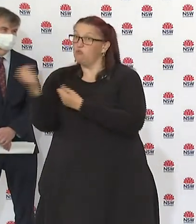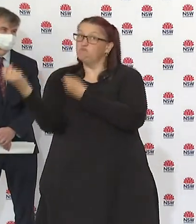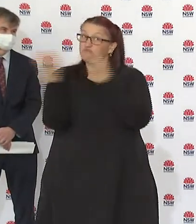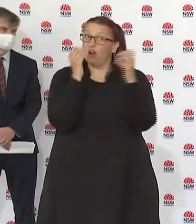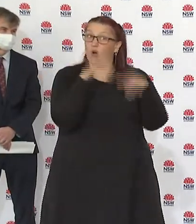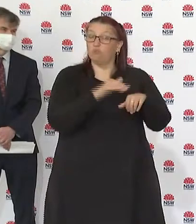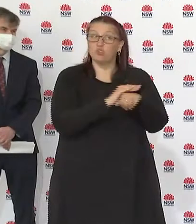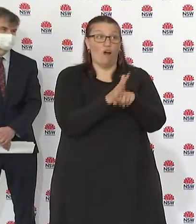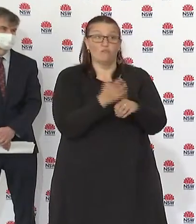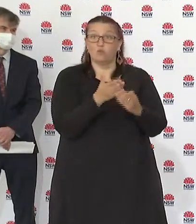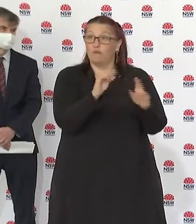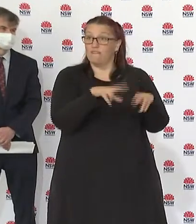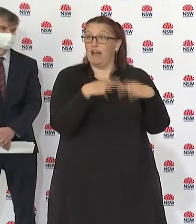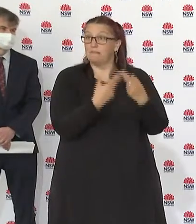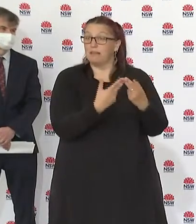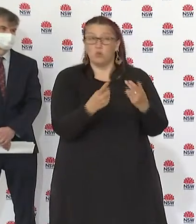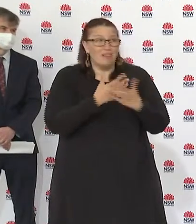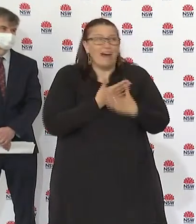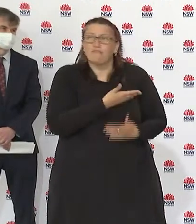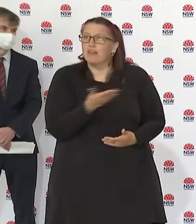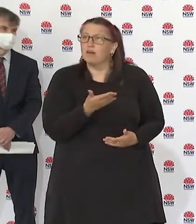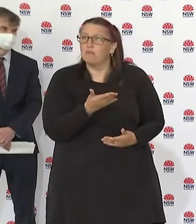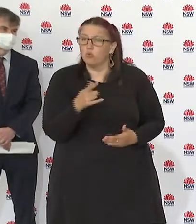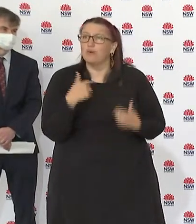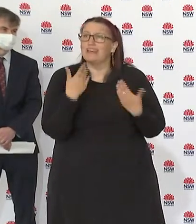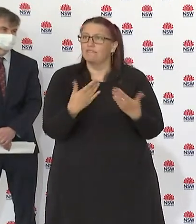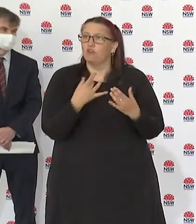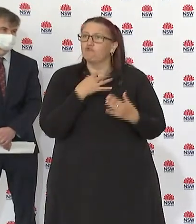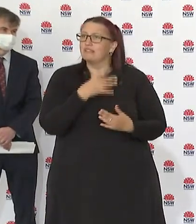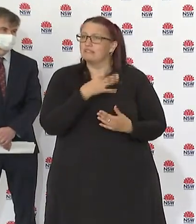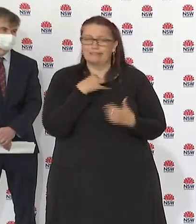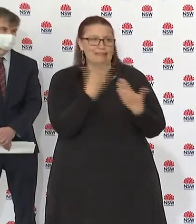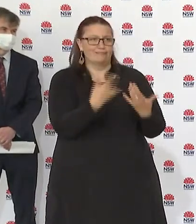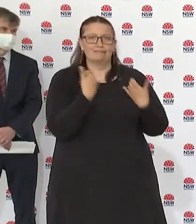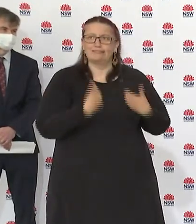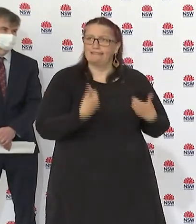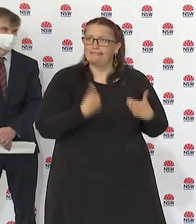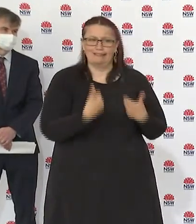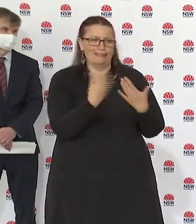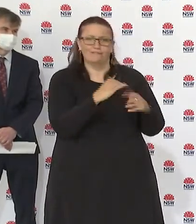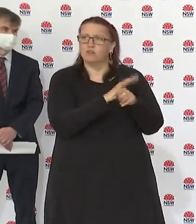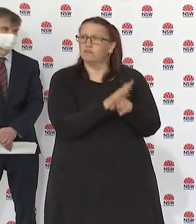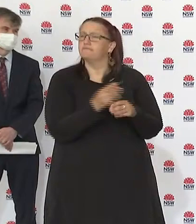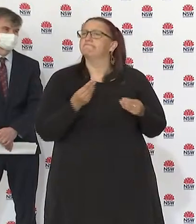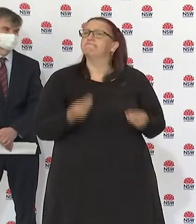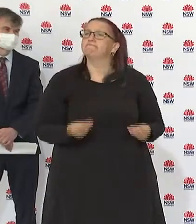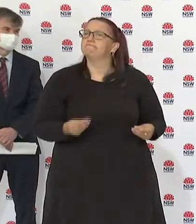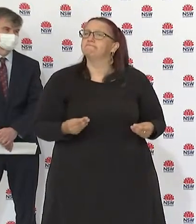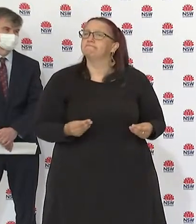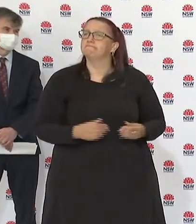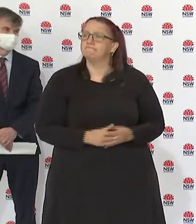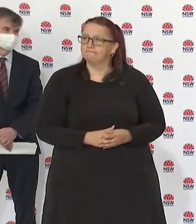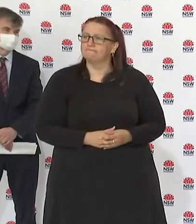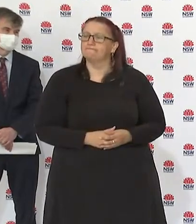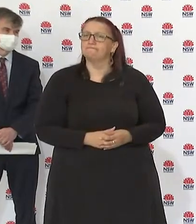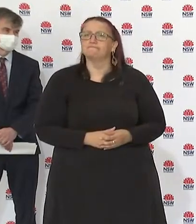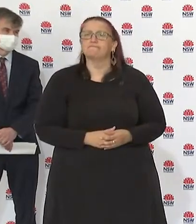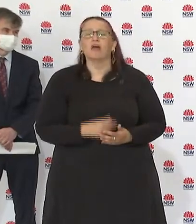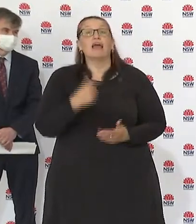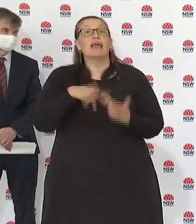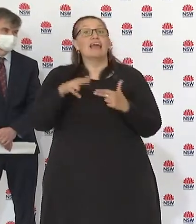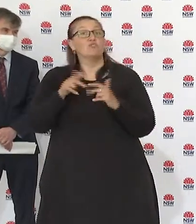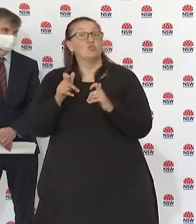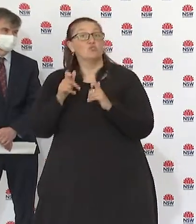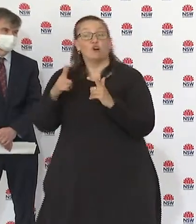today. Please know that if you risk getting the virus or spreading the virus, the ones that will be most impacted are